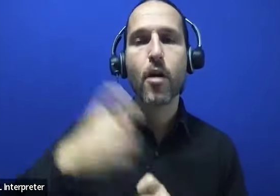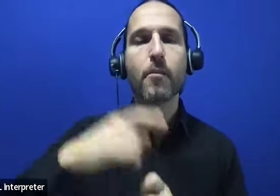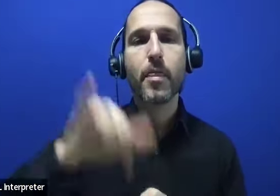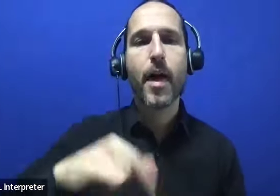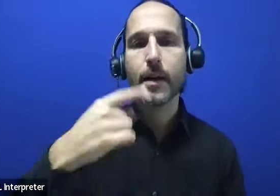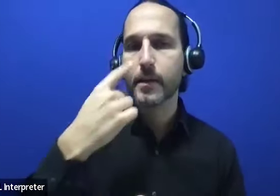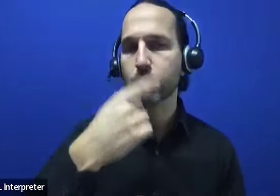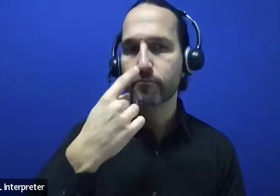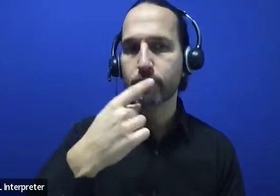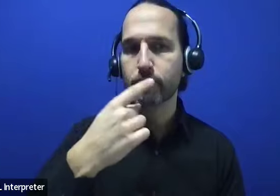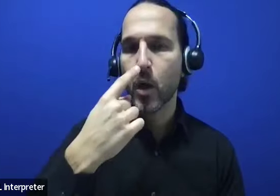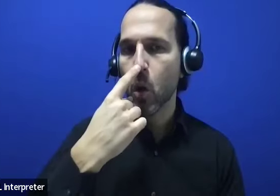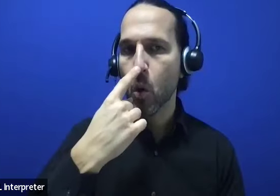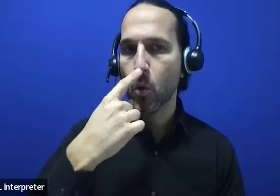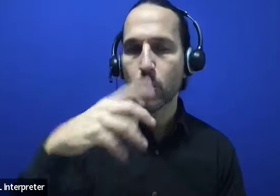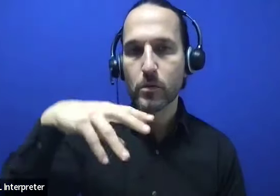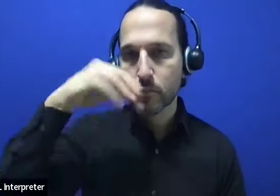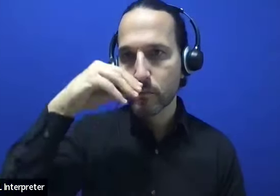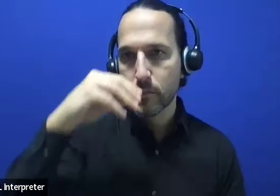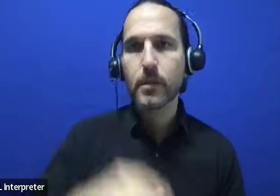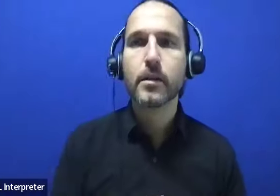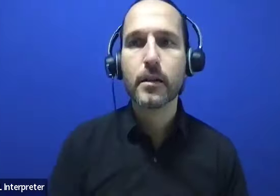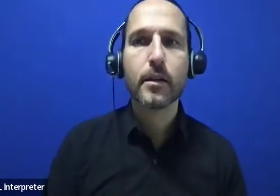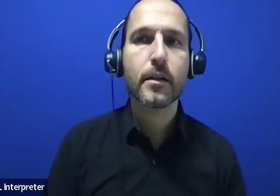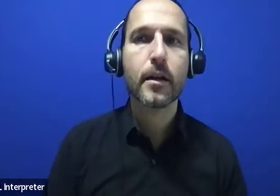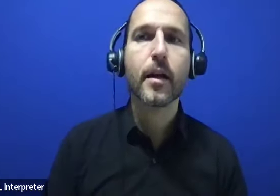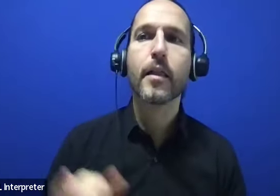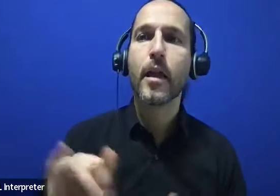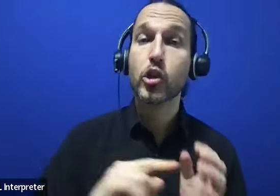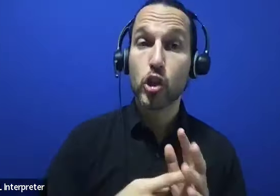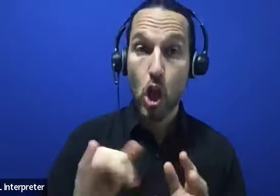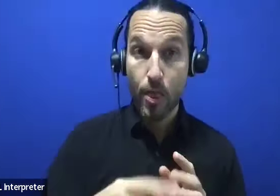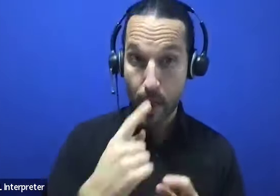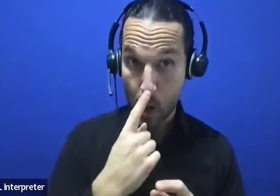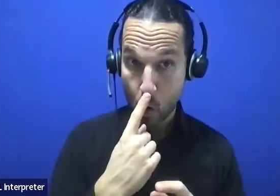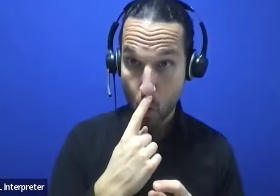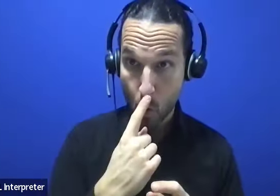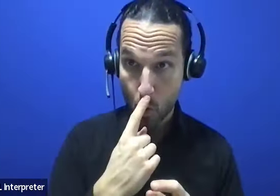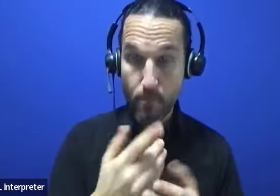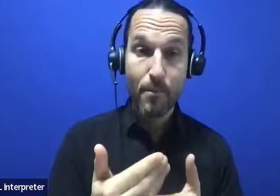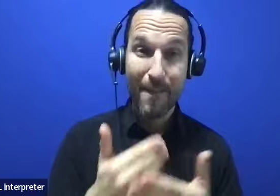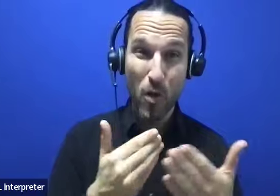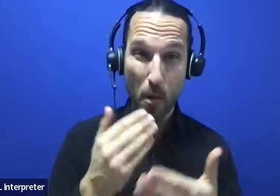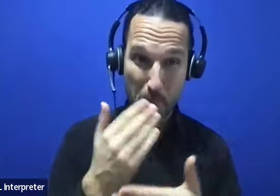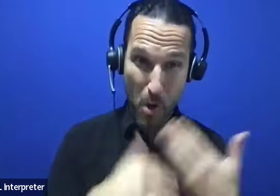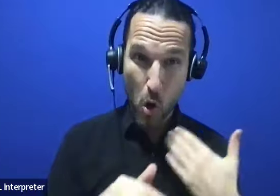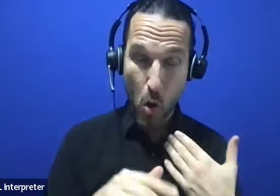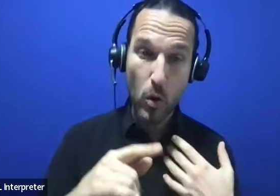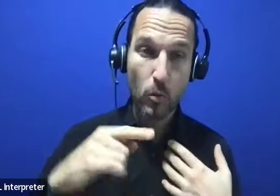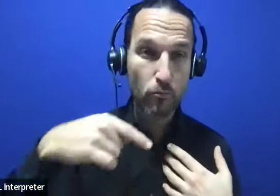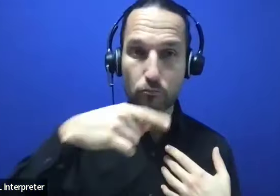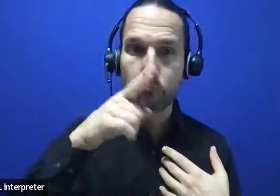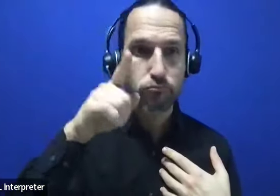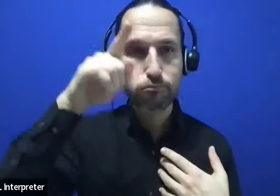area. So this particular hormone starts at the nose and before the child is born and travels along